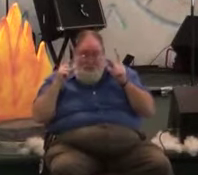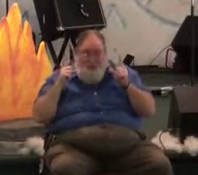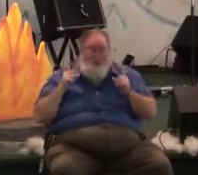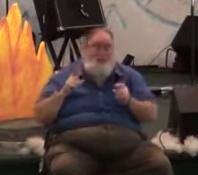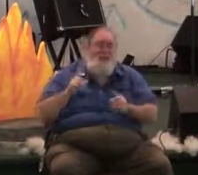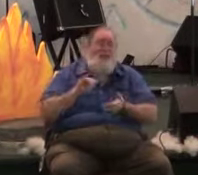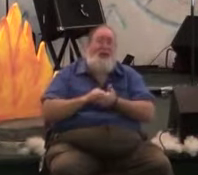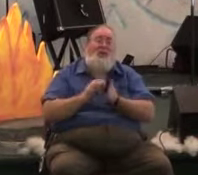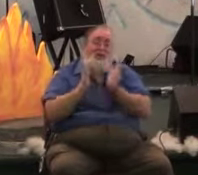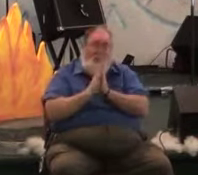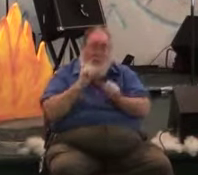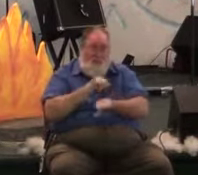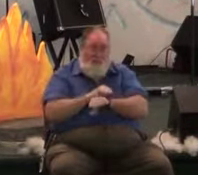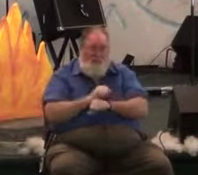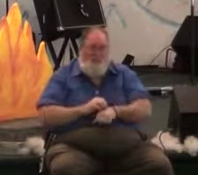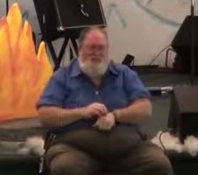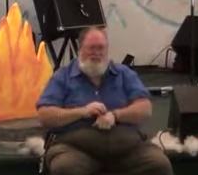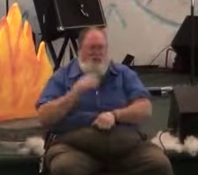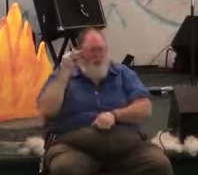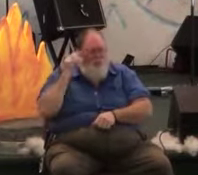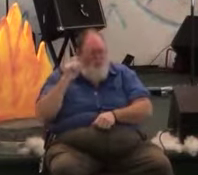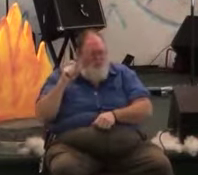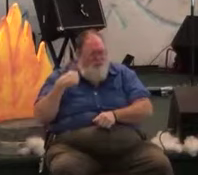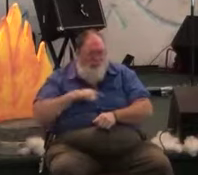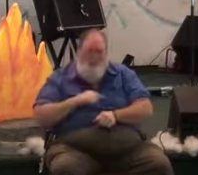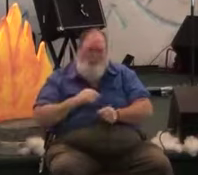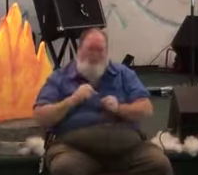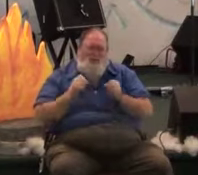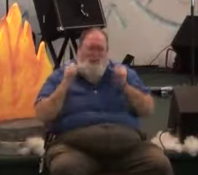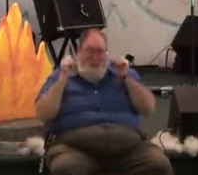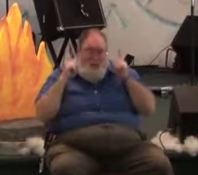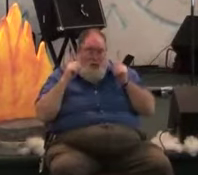amazed. Why would we be surprised